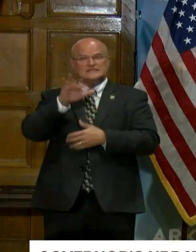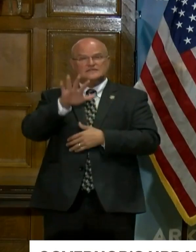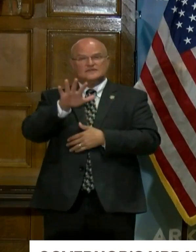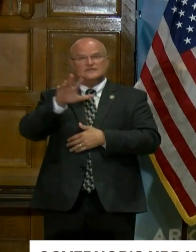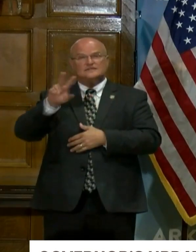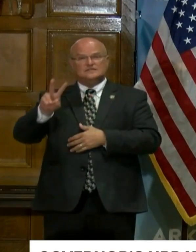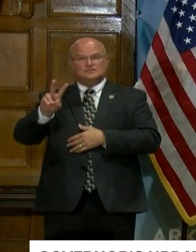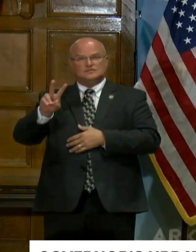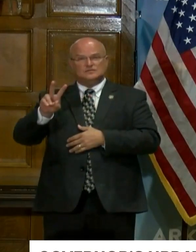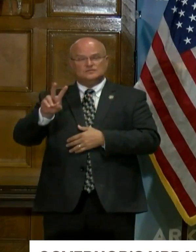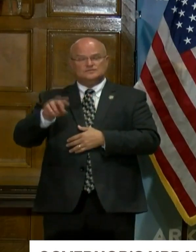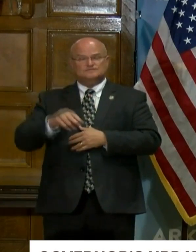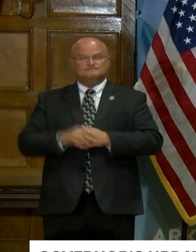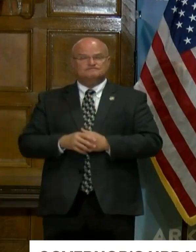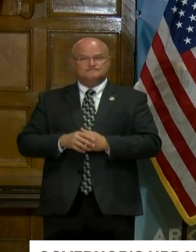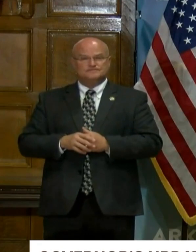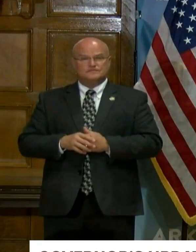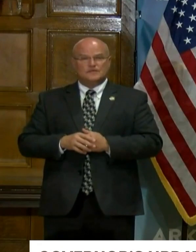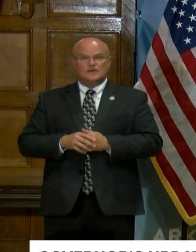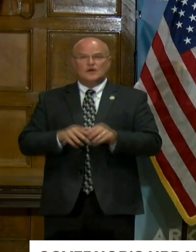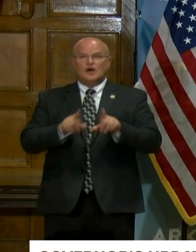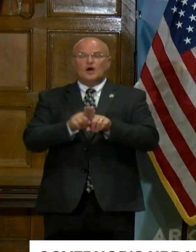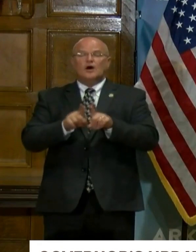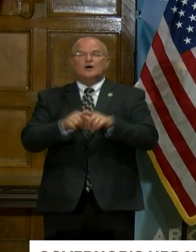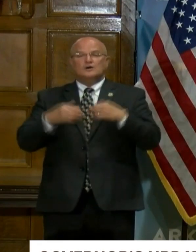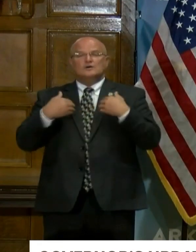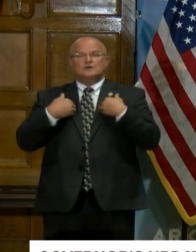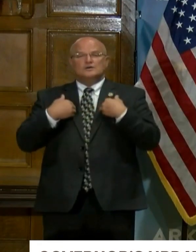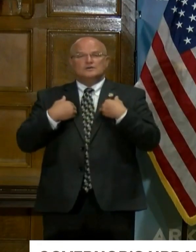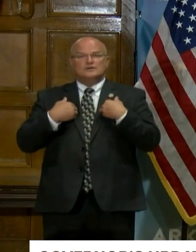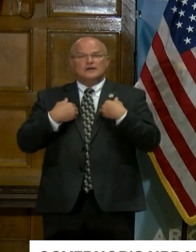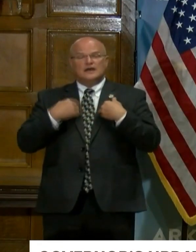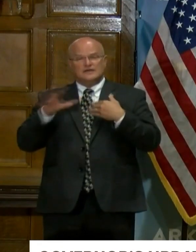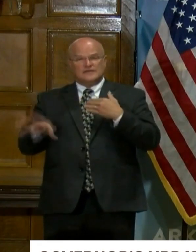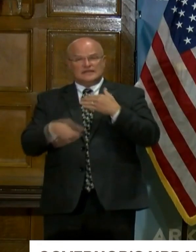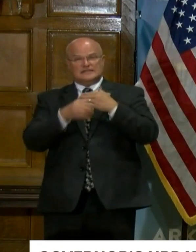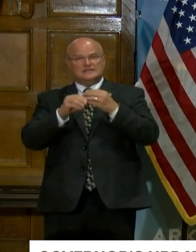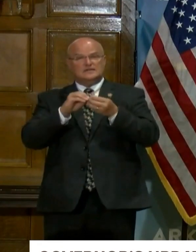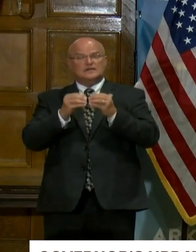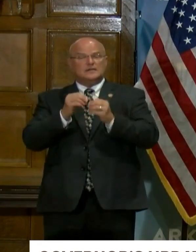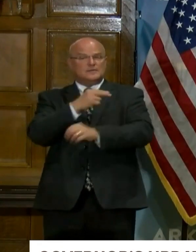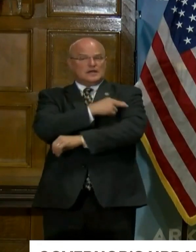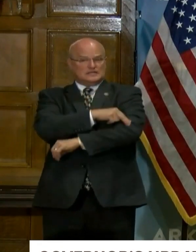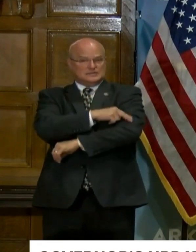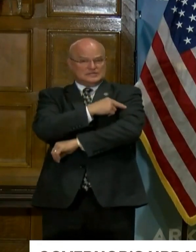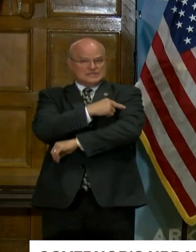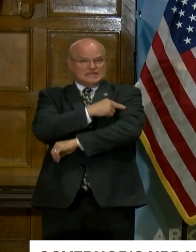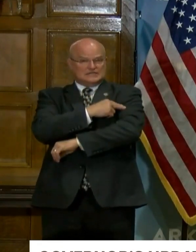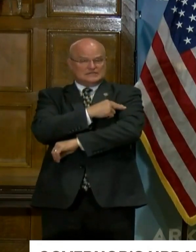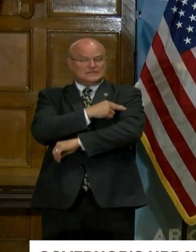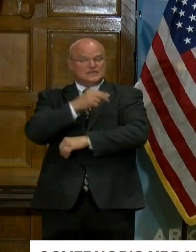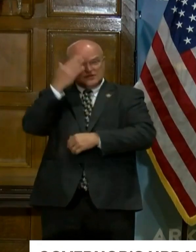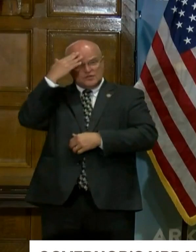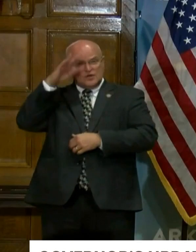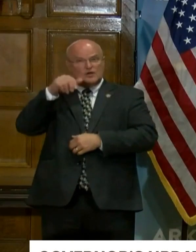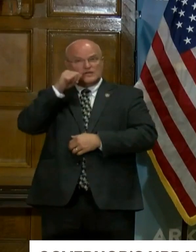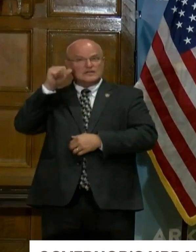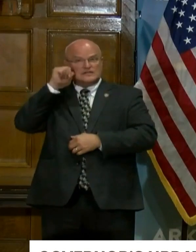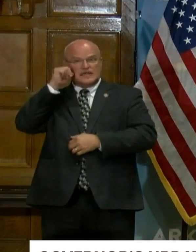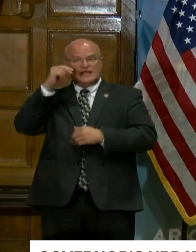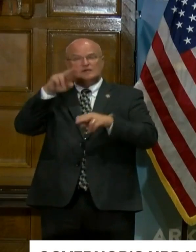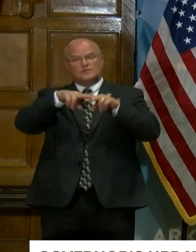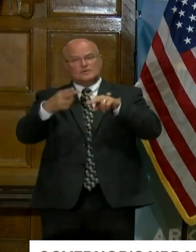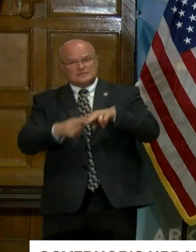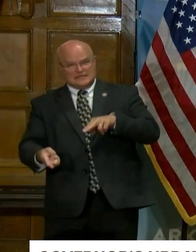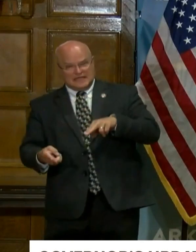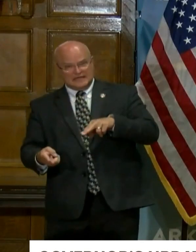26,052 cases. We also have an additional number in hospitalizations. As you know, yesterday we declined